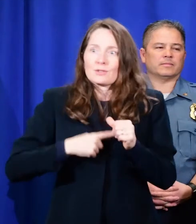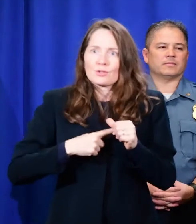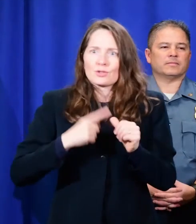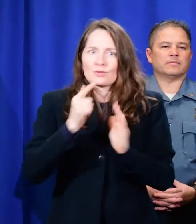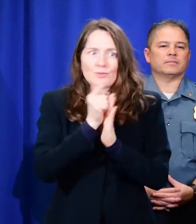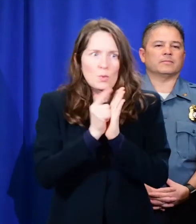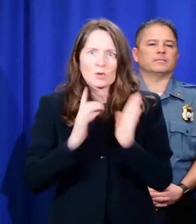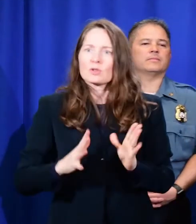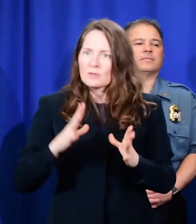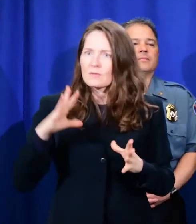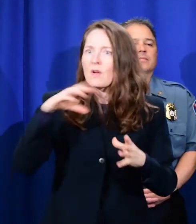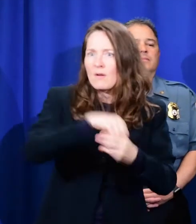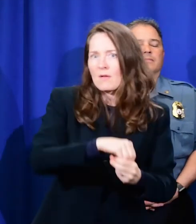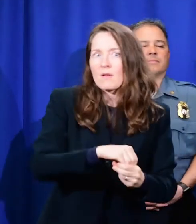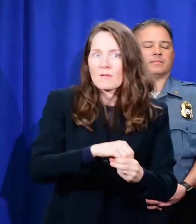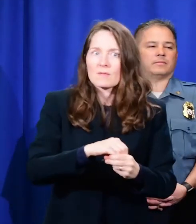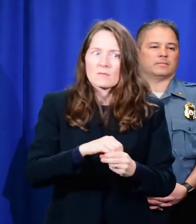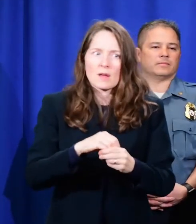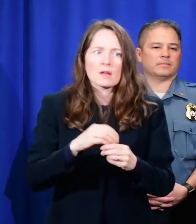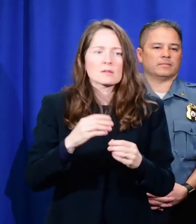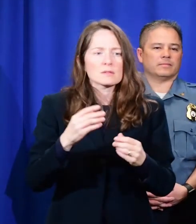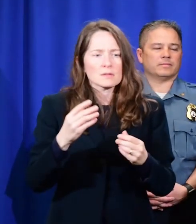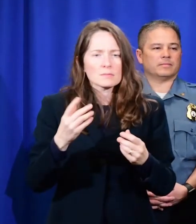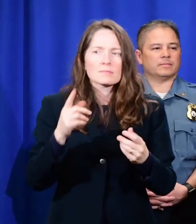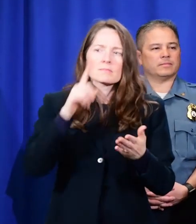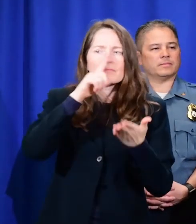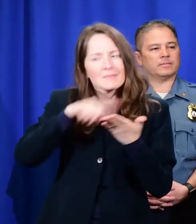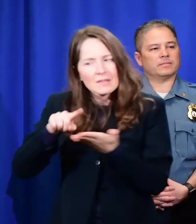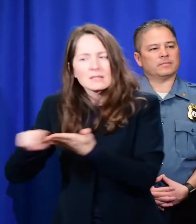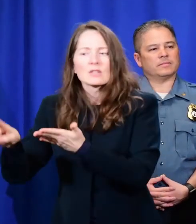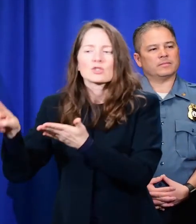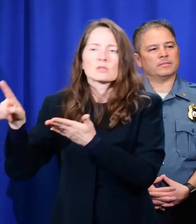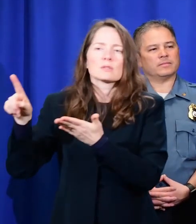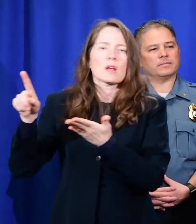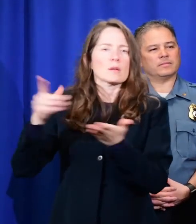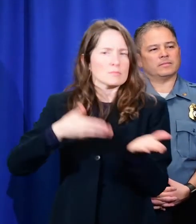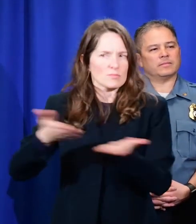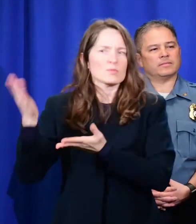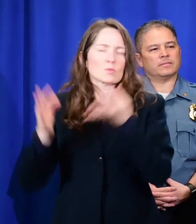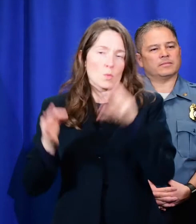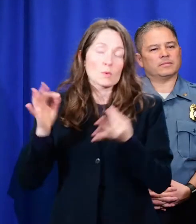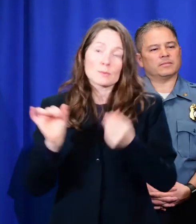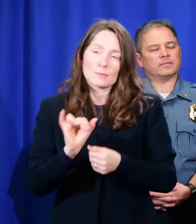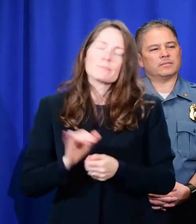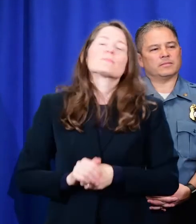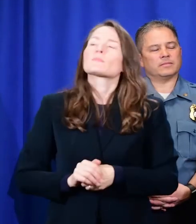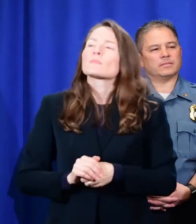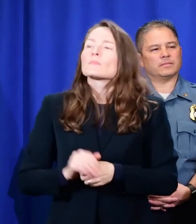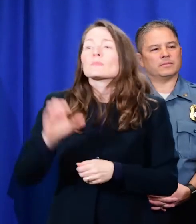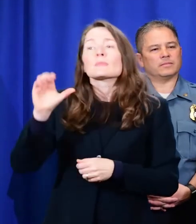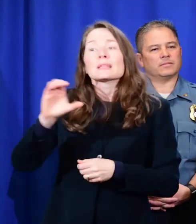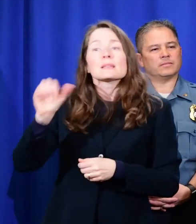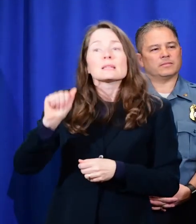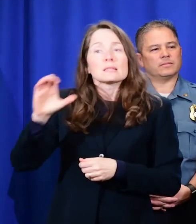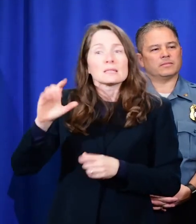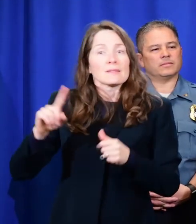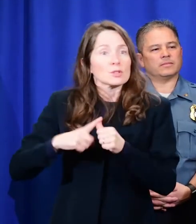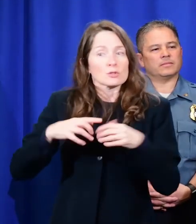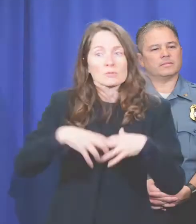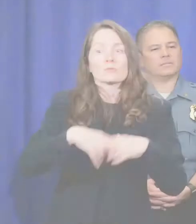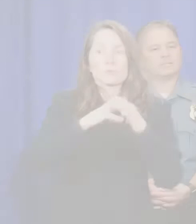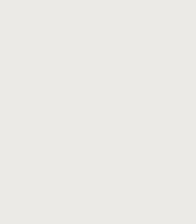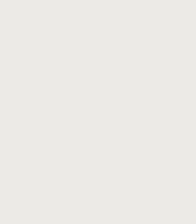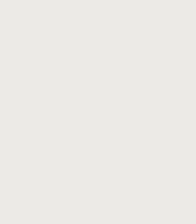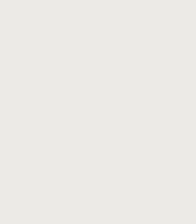and prosecuting our child abuse cases. When the CAC first began, our prosecution team of